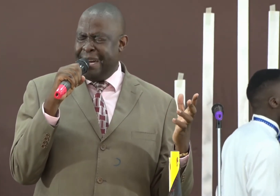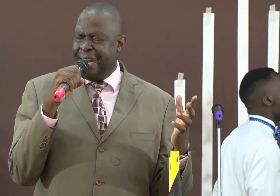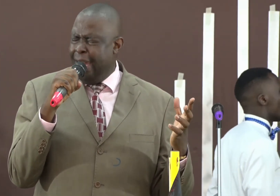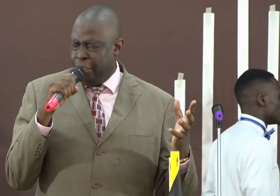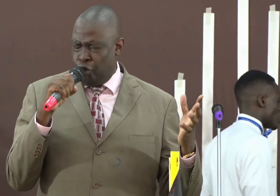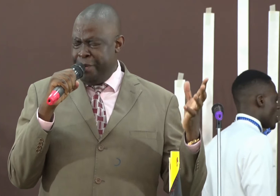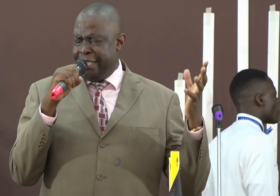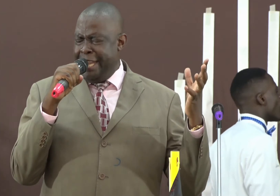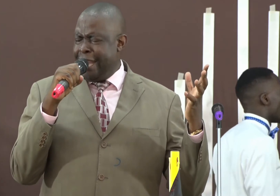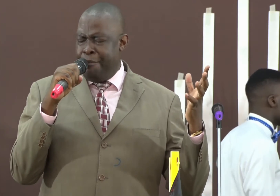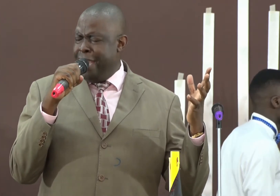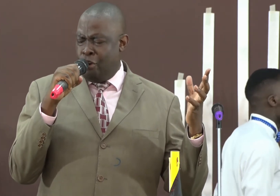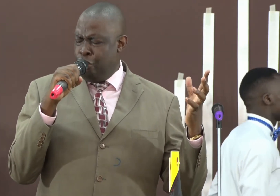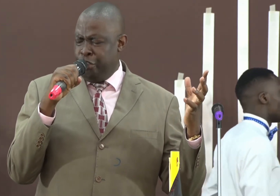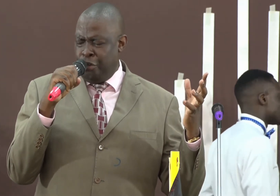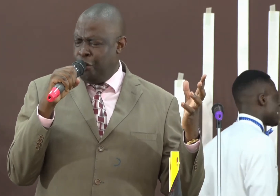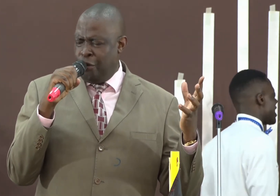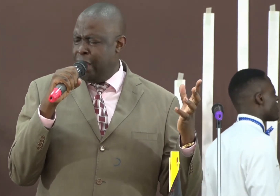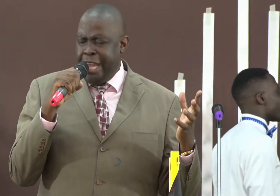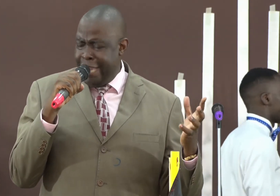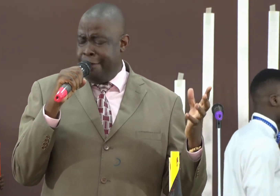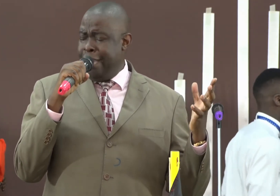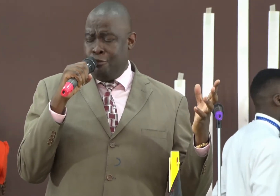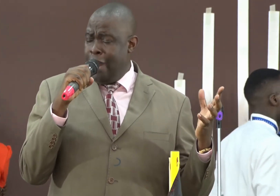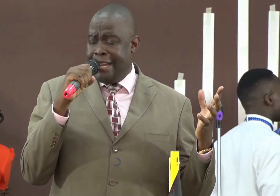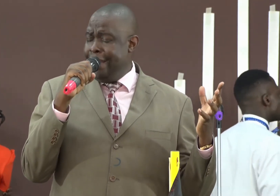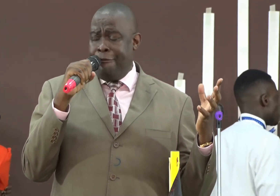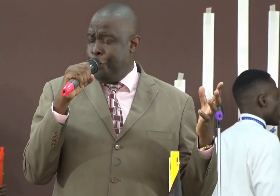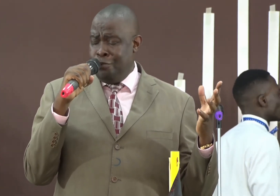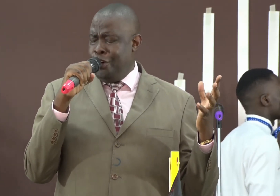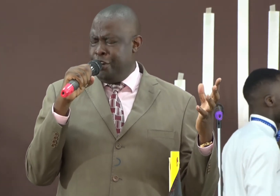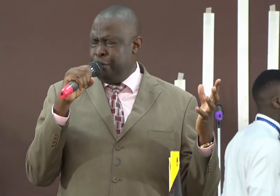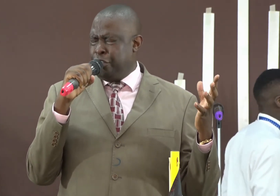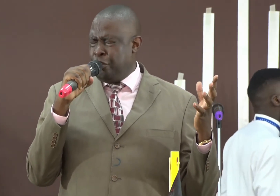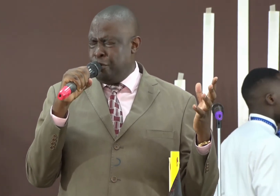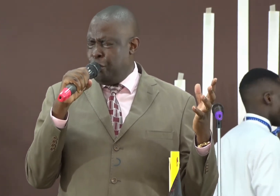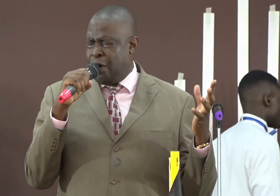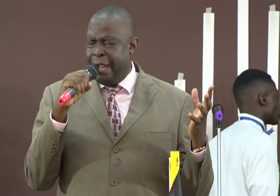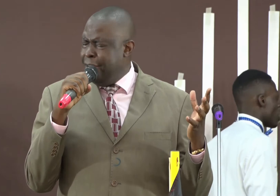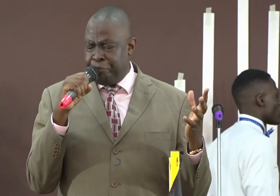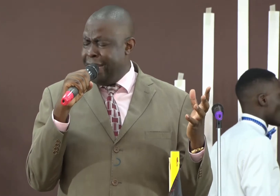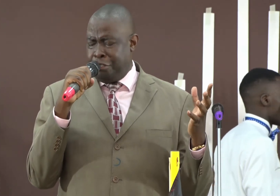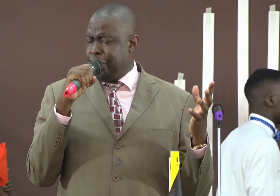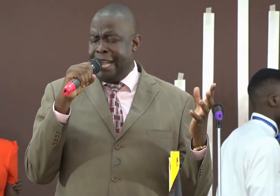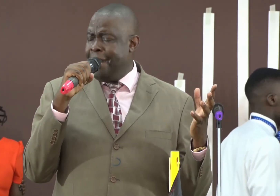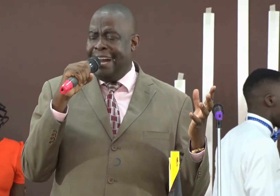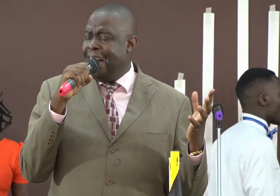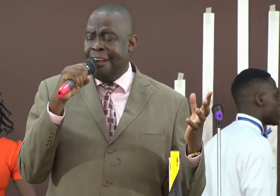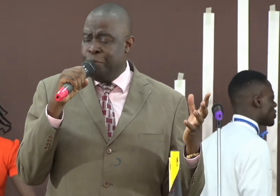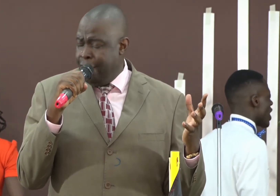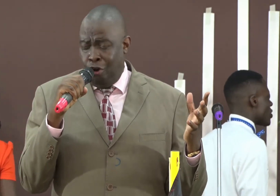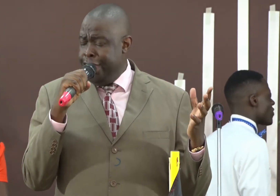tukuwa byona Tuweteka mikono jo Ebye kuangali ya kumoyo mtukubu Ngatu